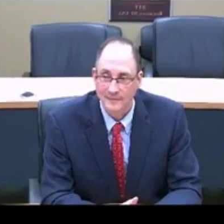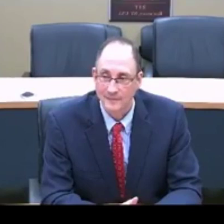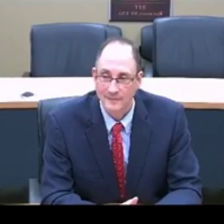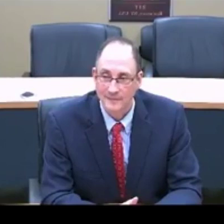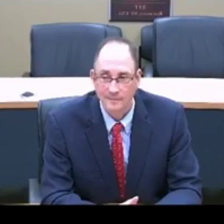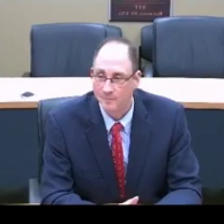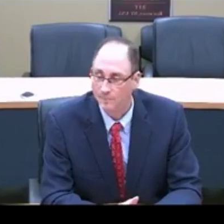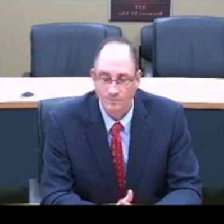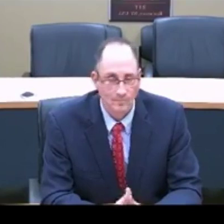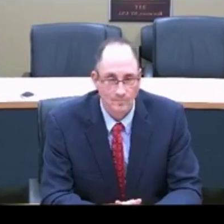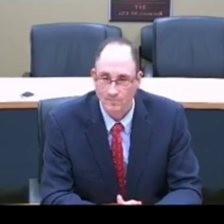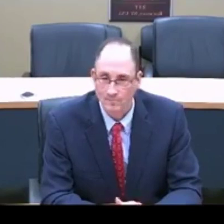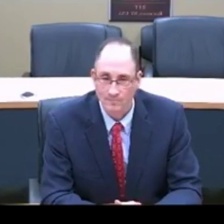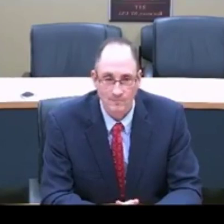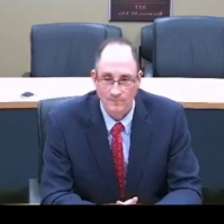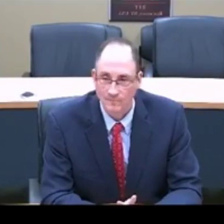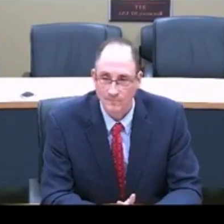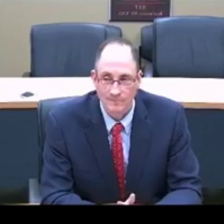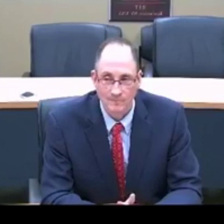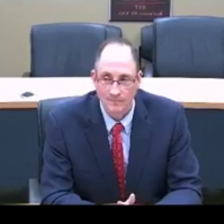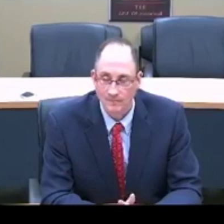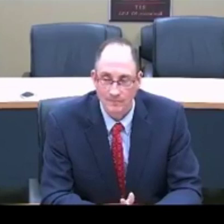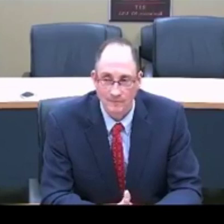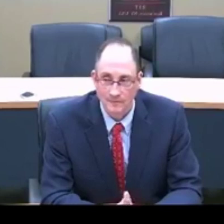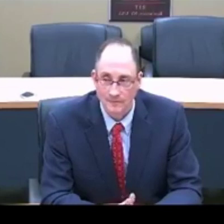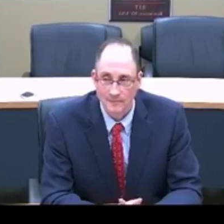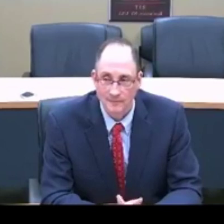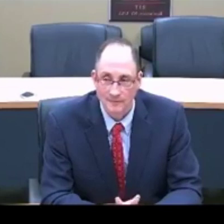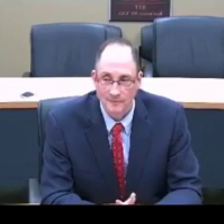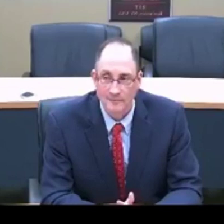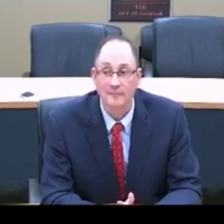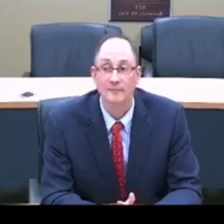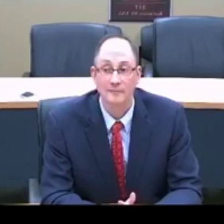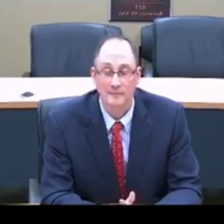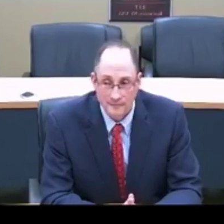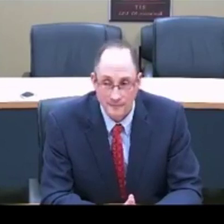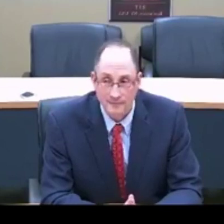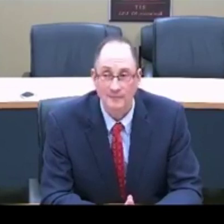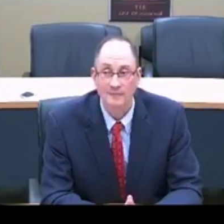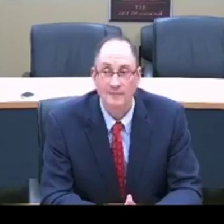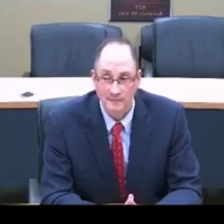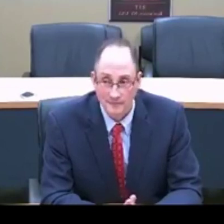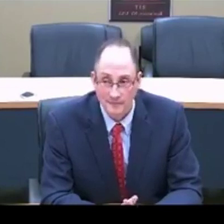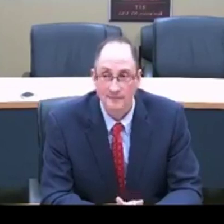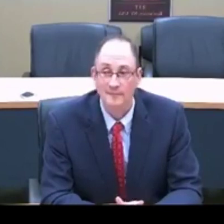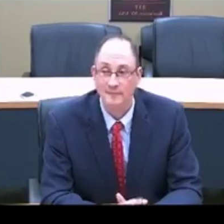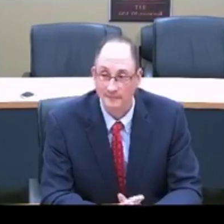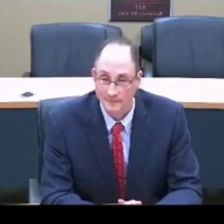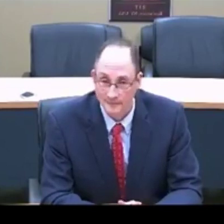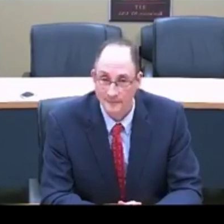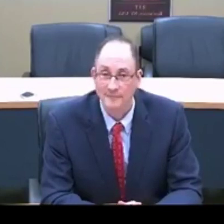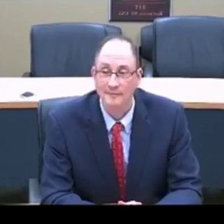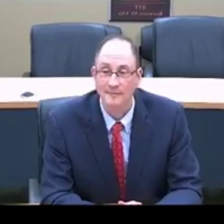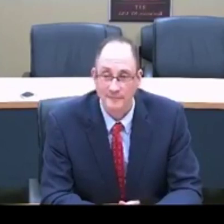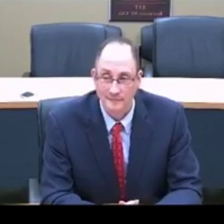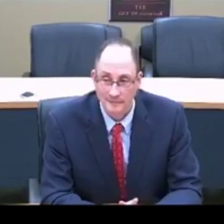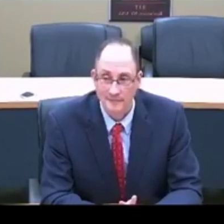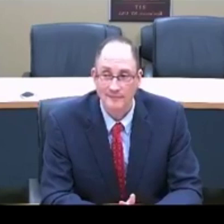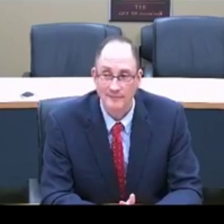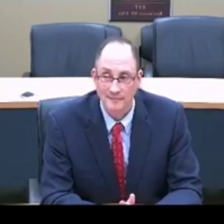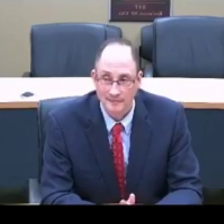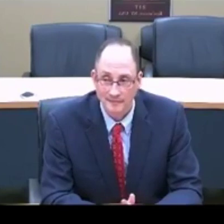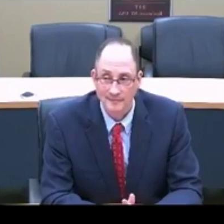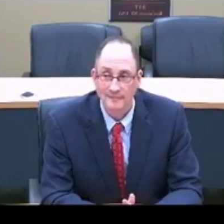And I thought that makes me very, very sad. That makes me very, very sad. I think that is a loss to